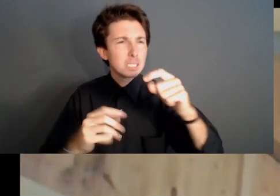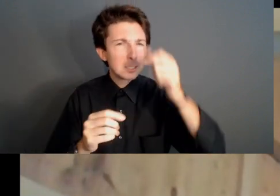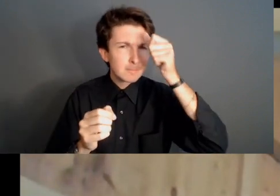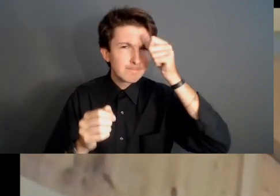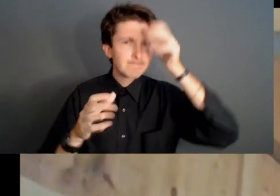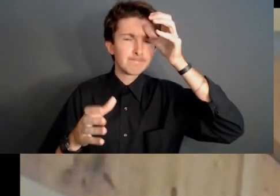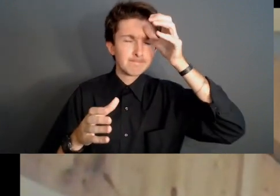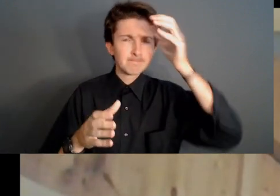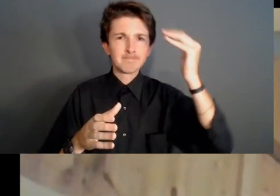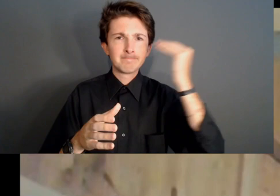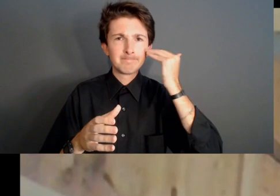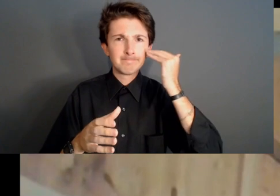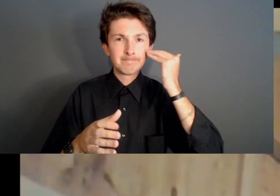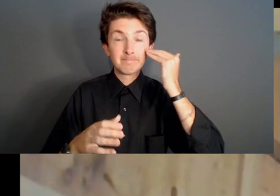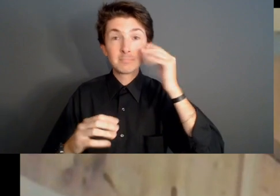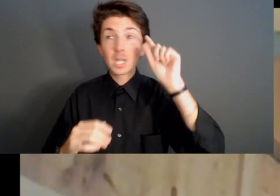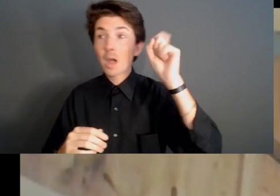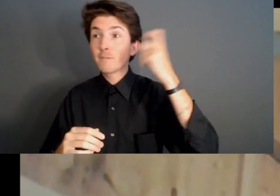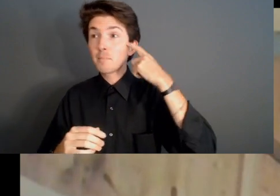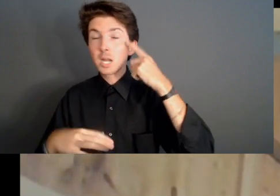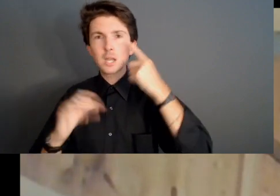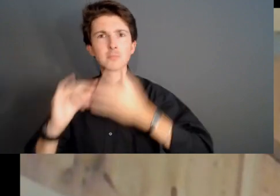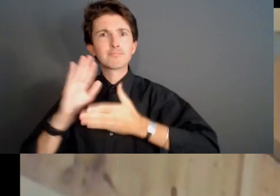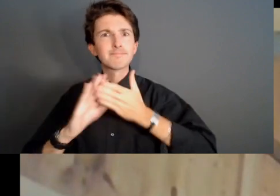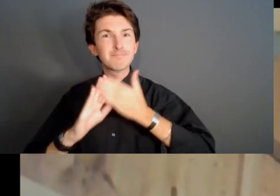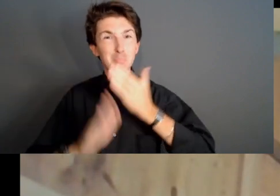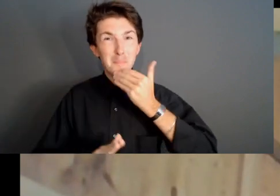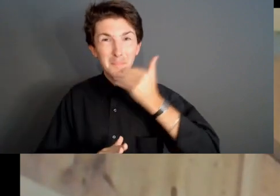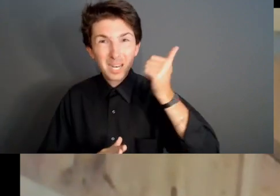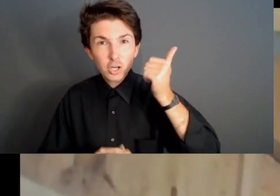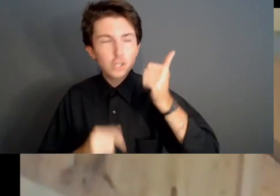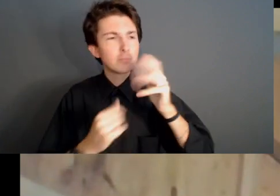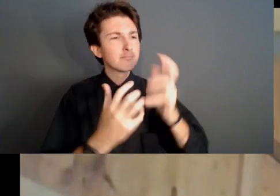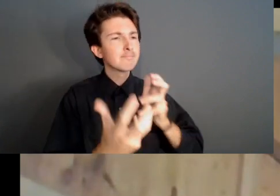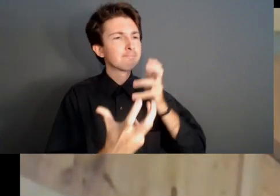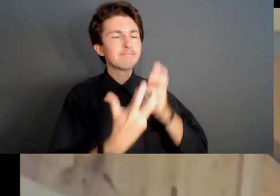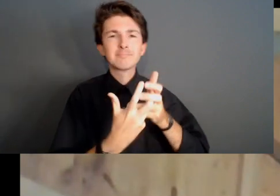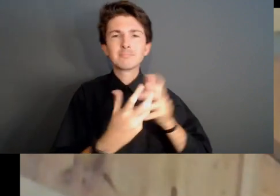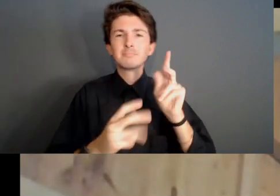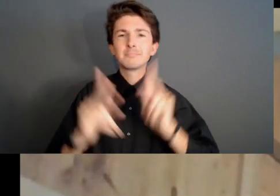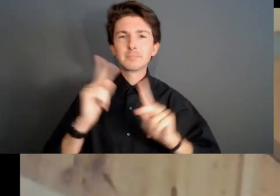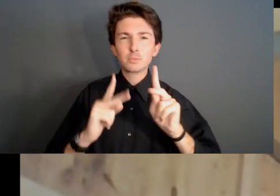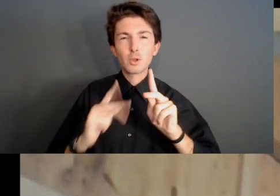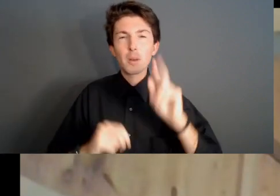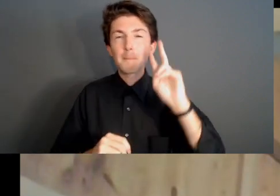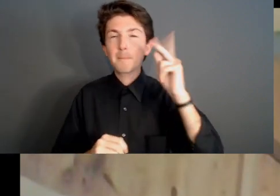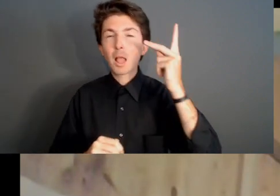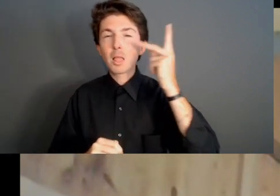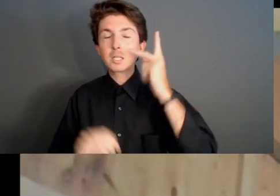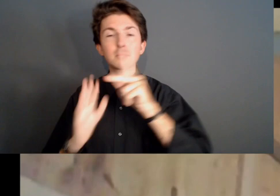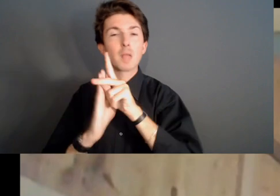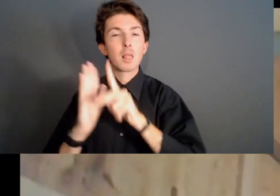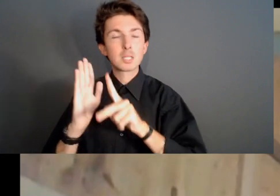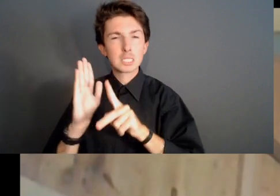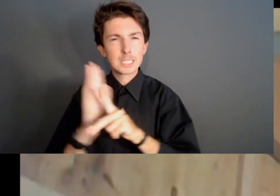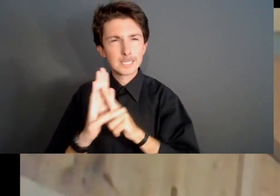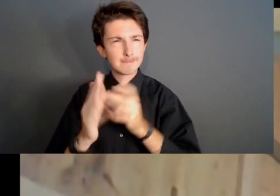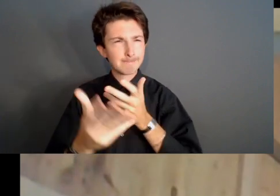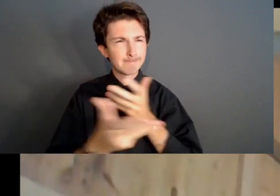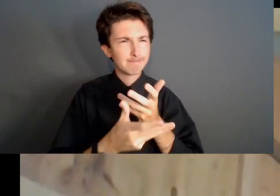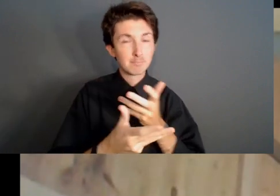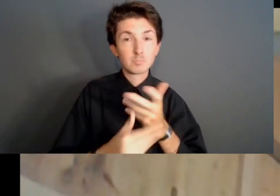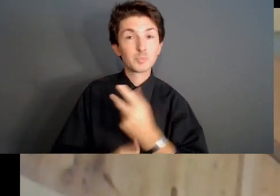works better when it engages people with disabilities in politics and policy. Justin and I